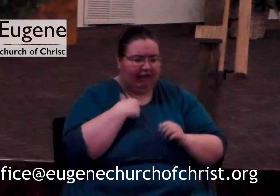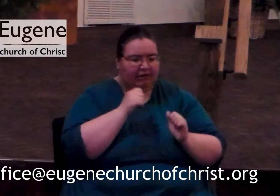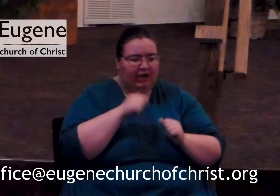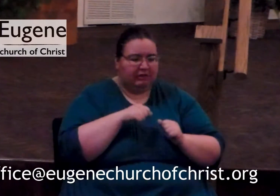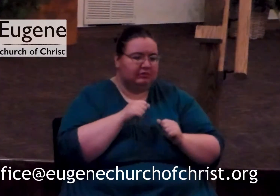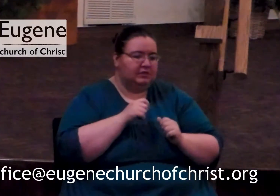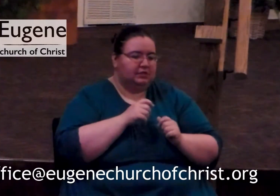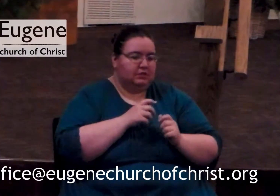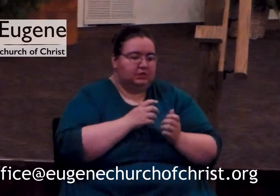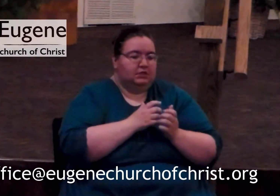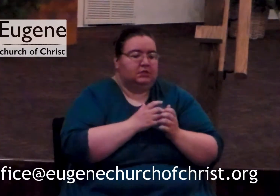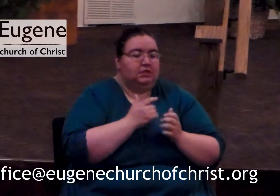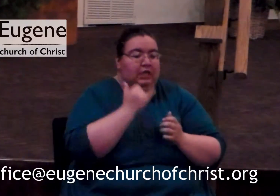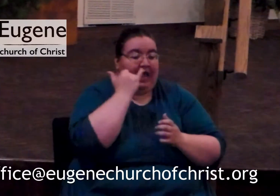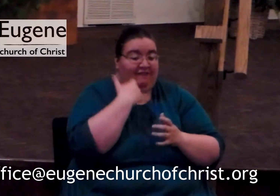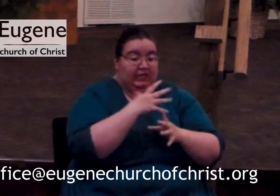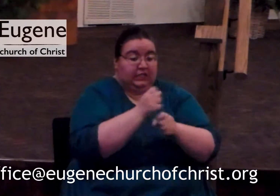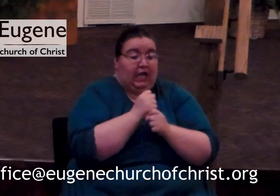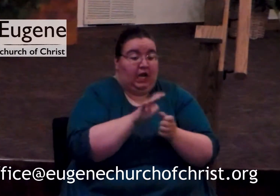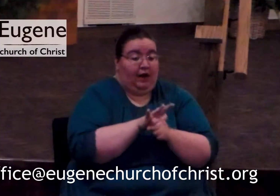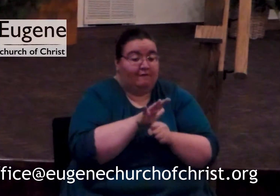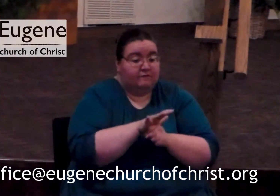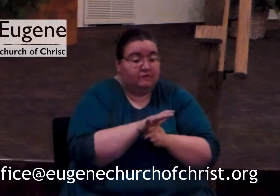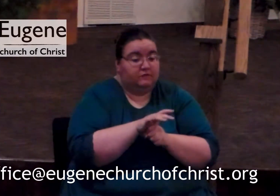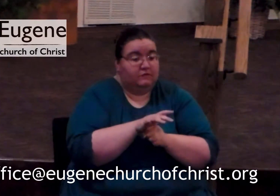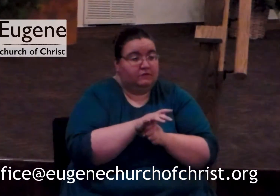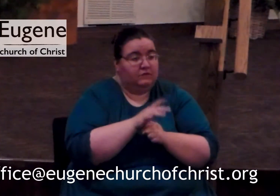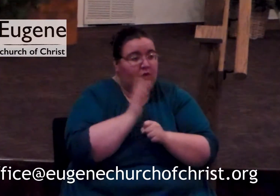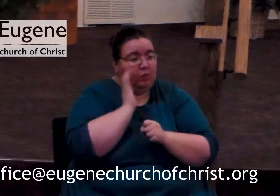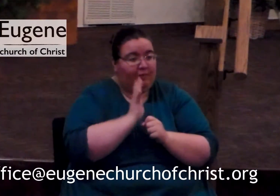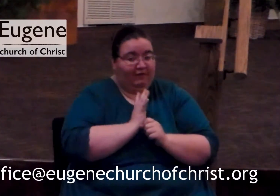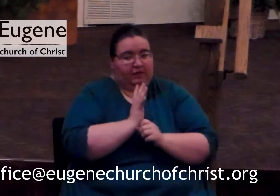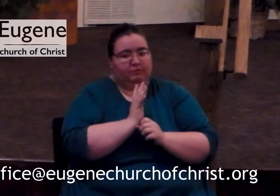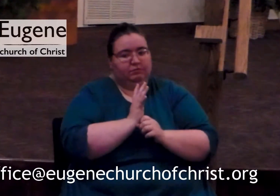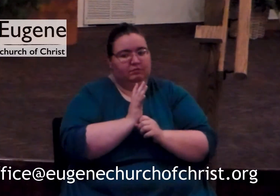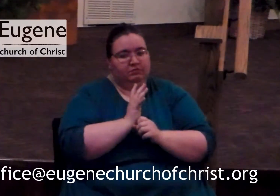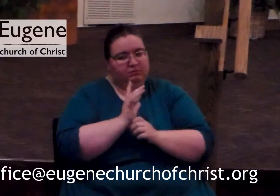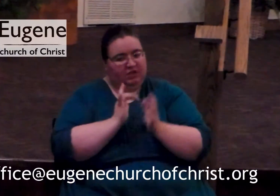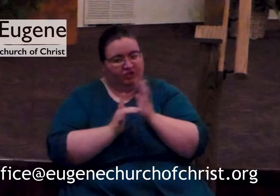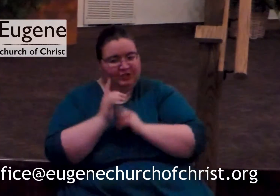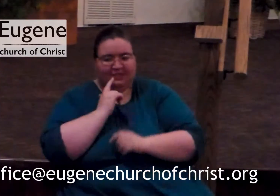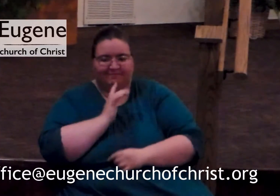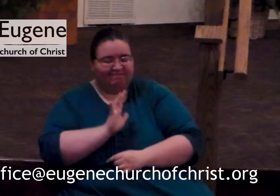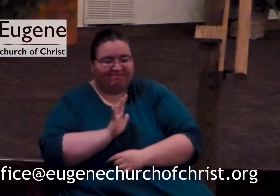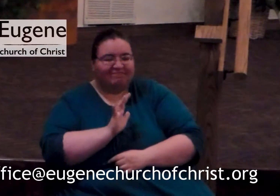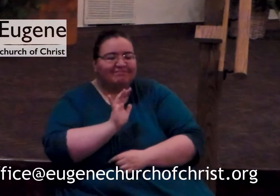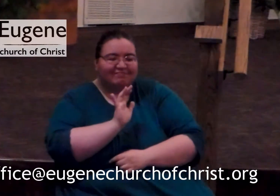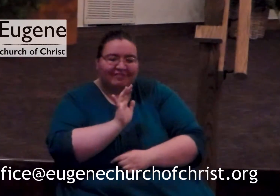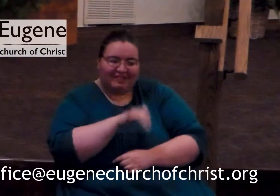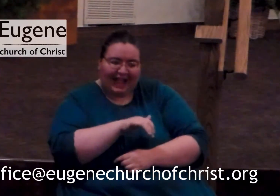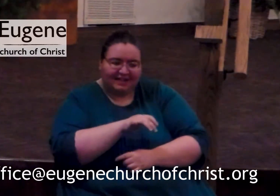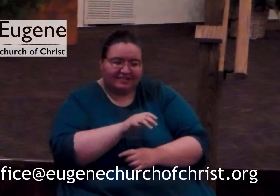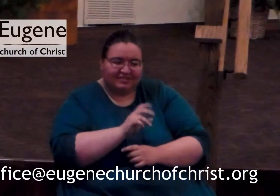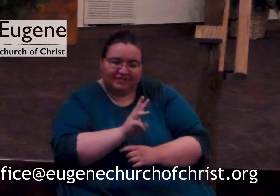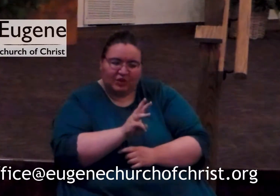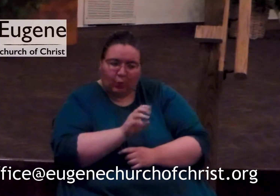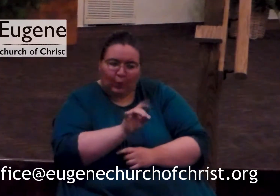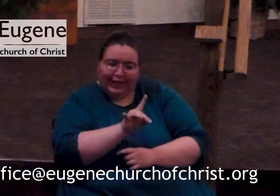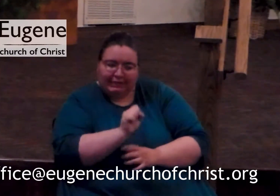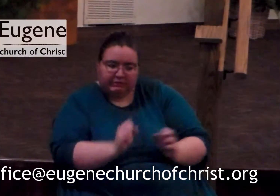this. And Christ would say to you, no, that's just the thorns of this world that are coming up around you. And then still other seed